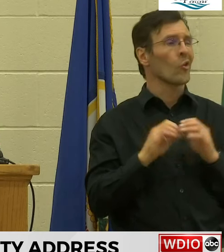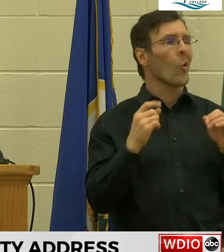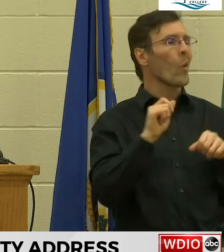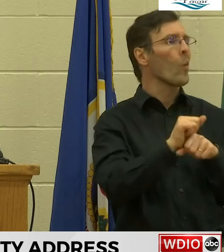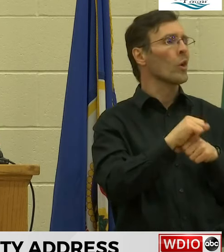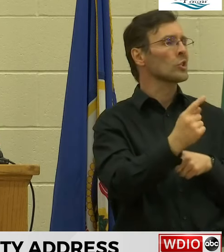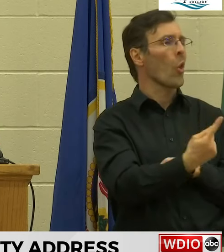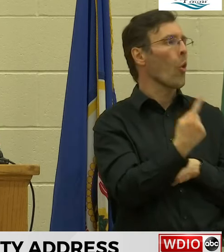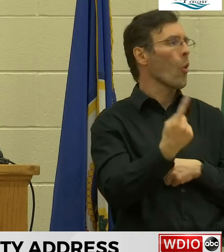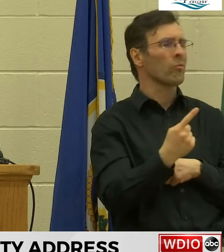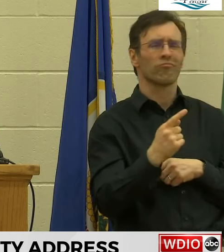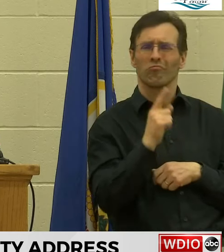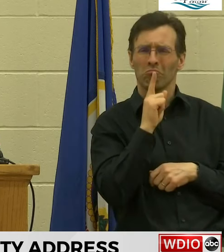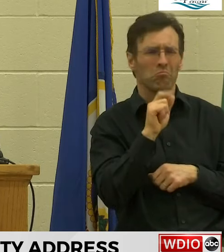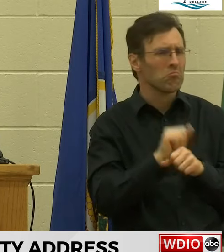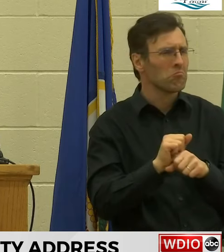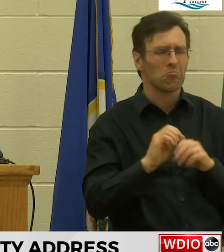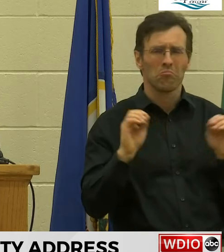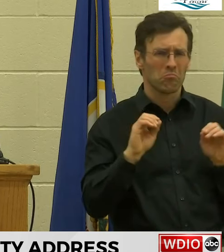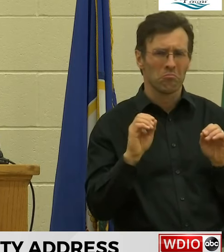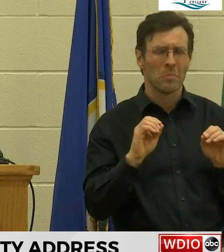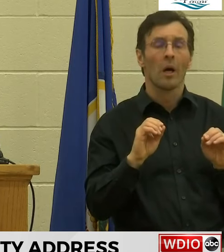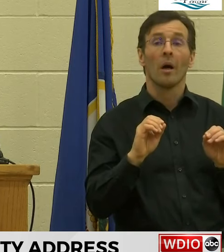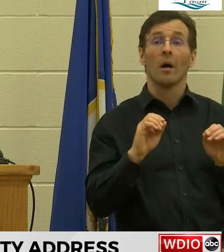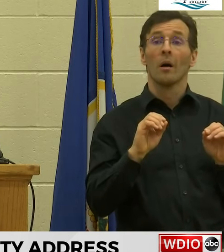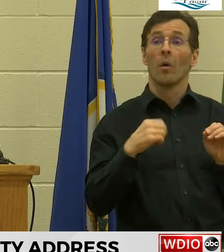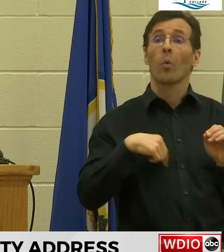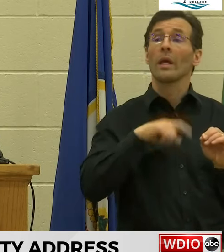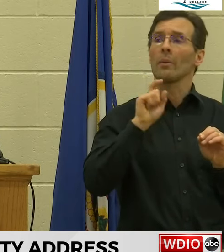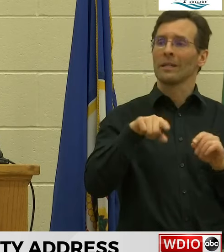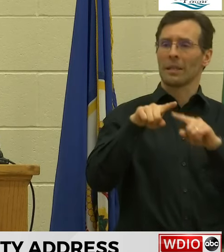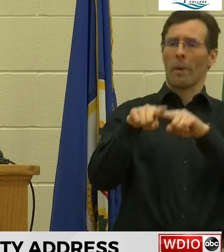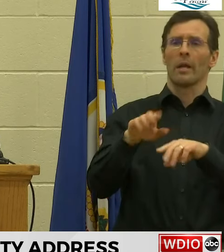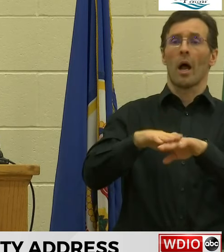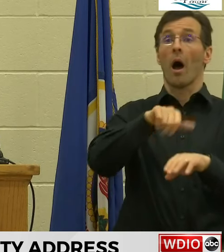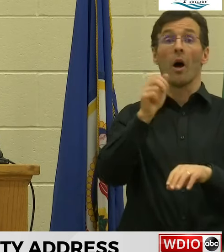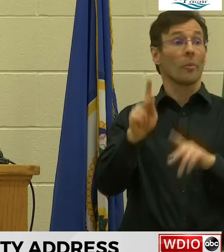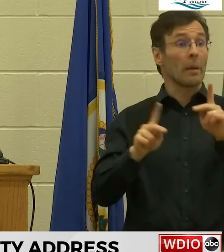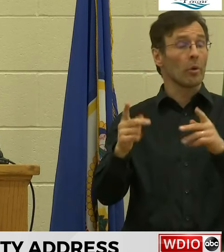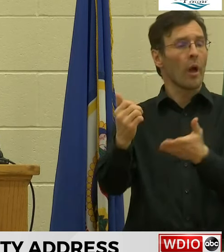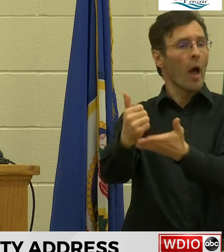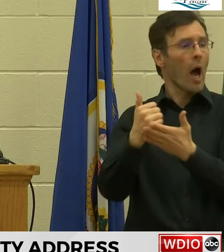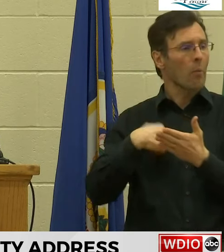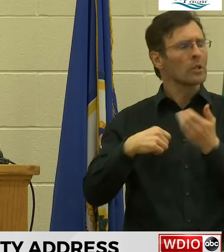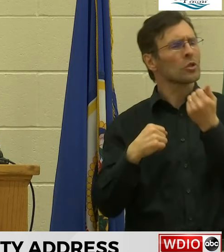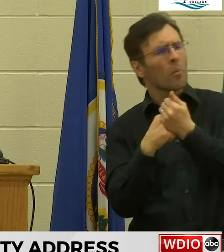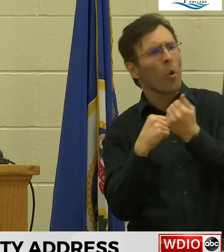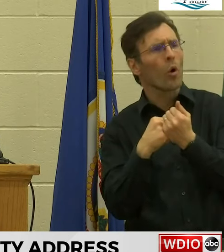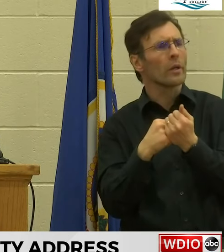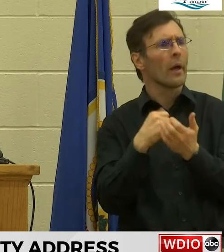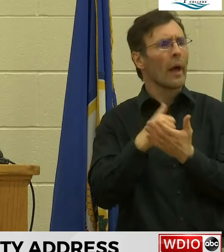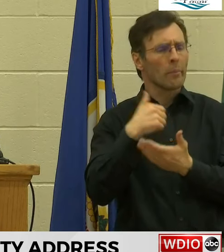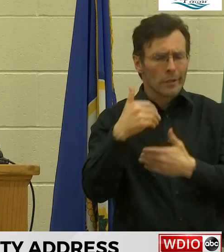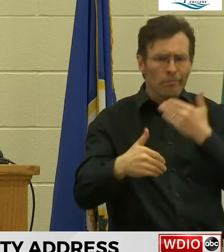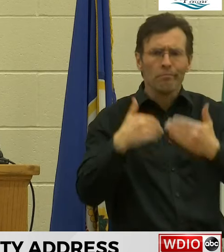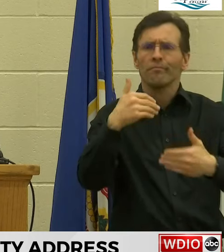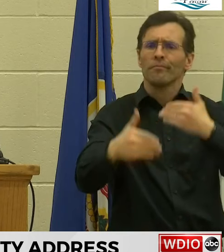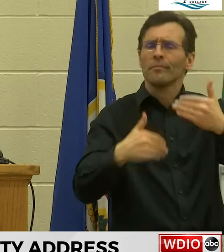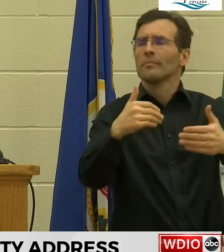own. Our success depends on others to help us support and help us along the